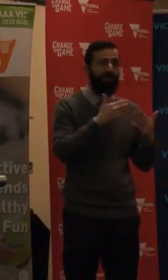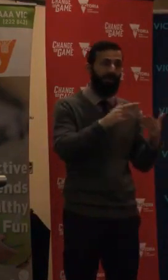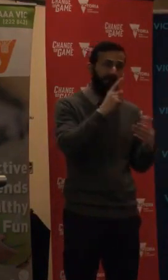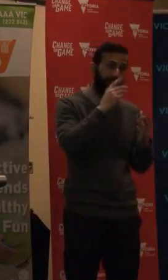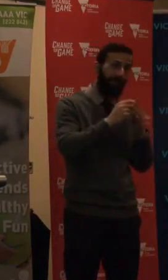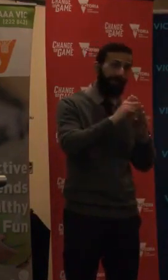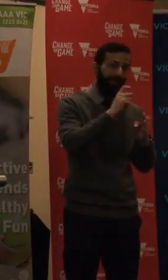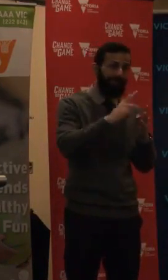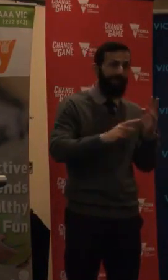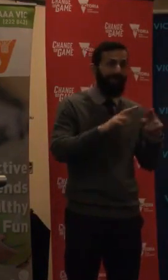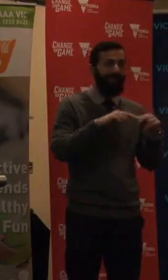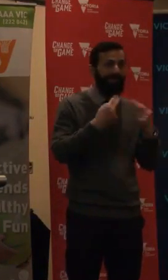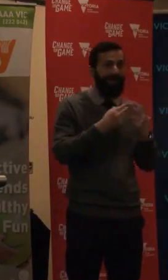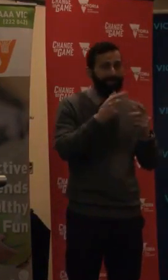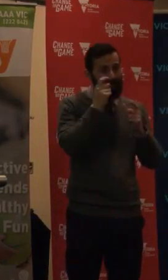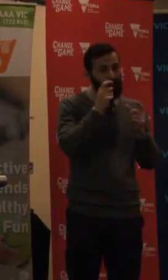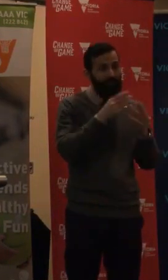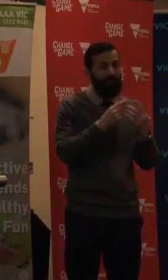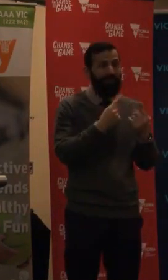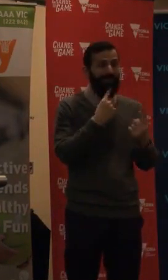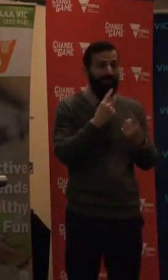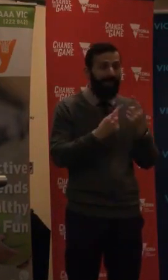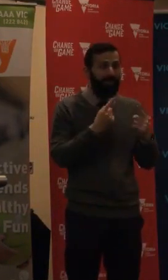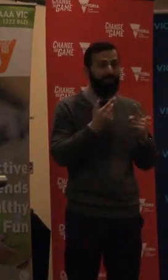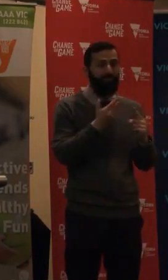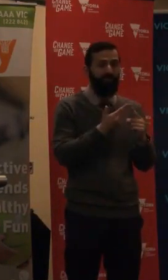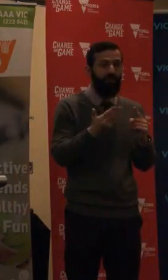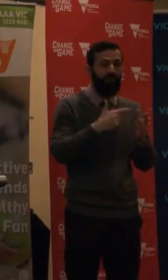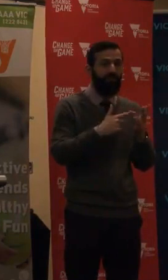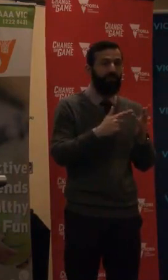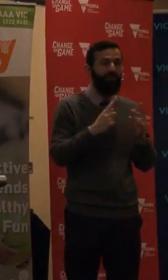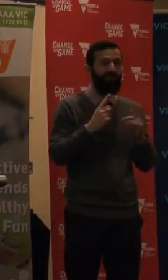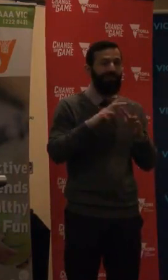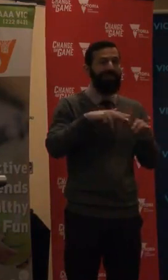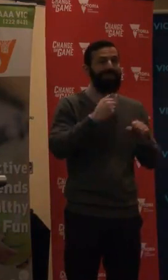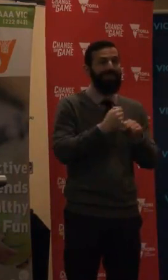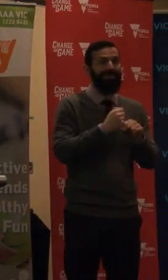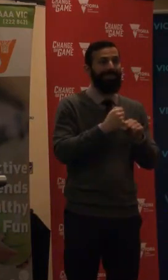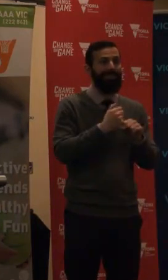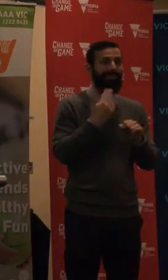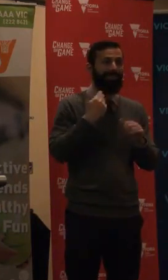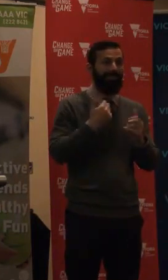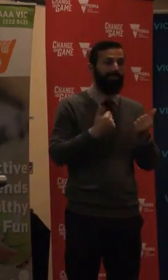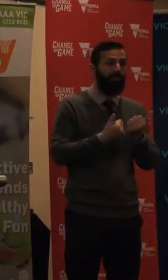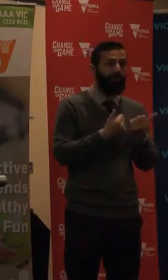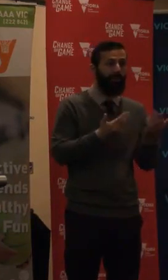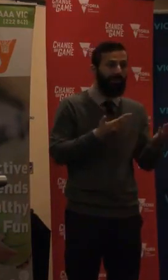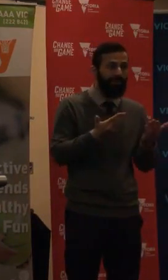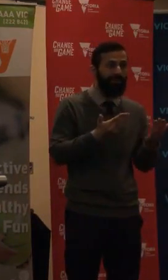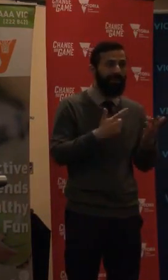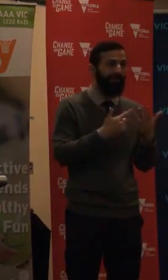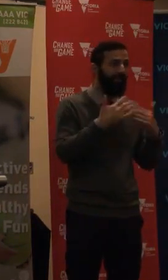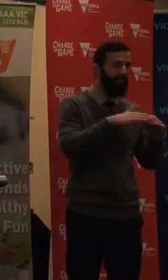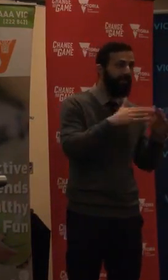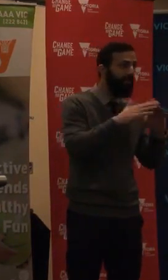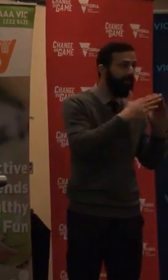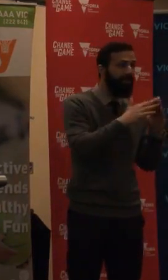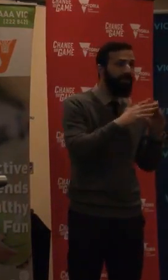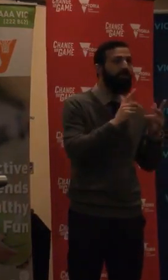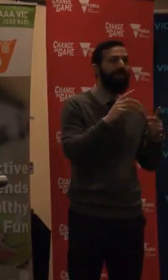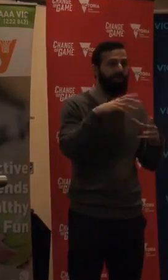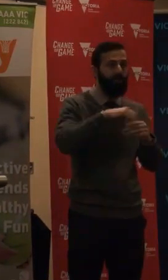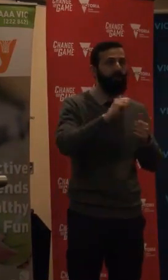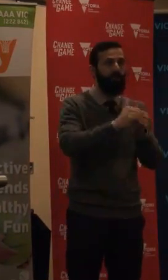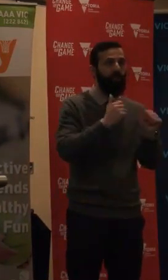disability, their families and carers, with information and referrals to existing support services and mainstream services in our community, including, of course, sports